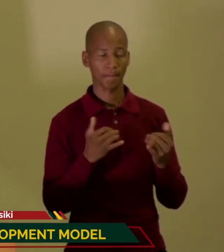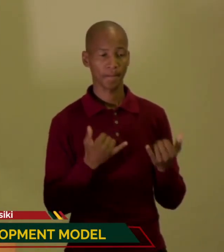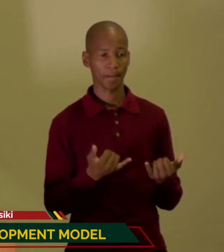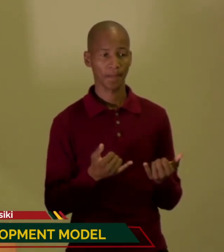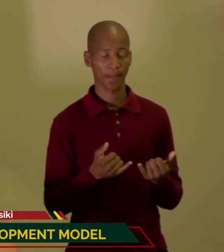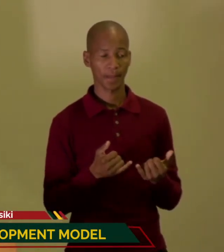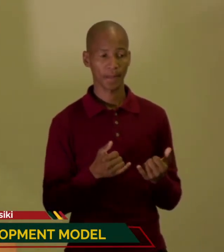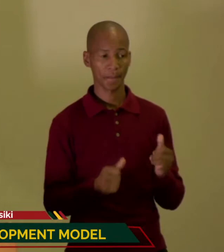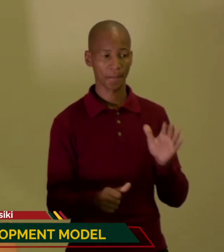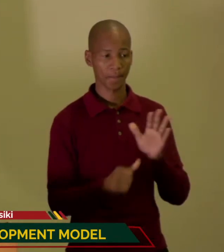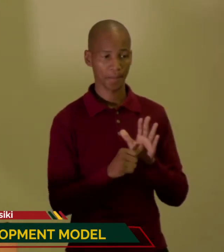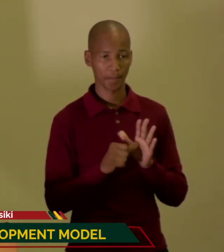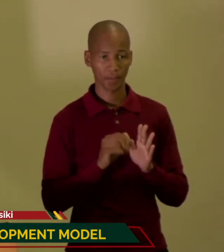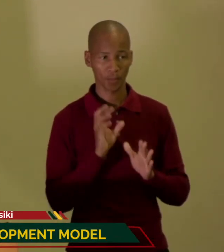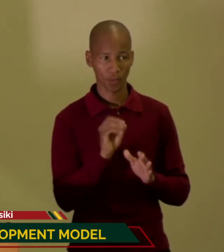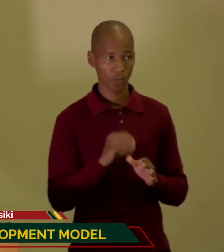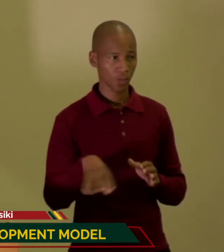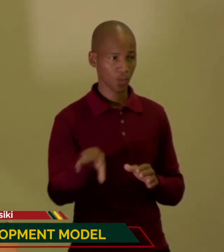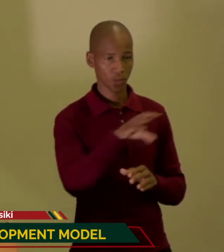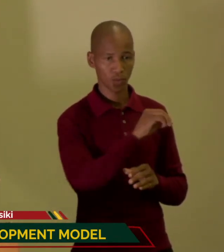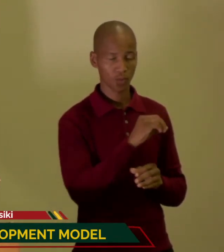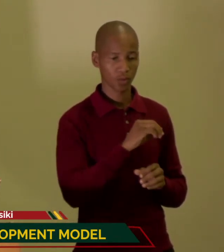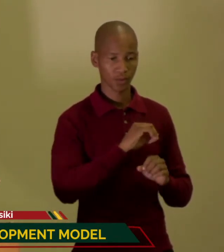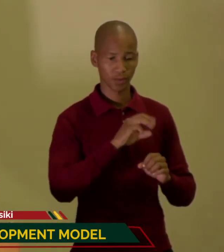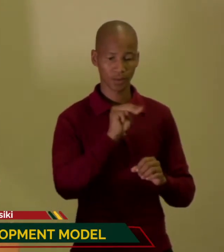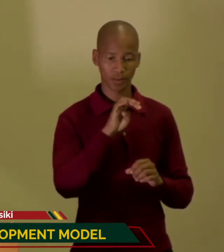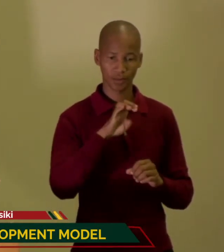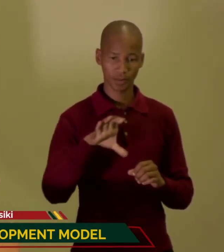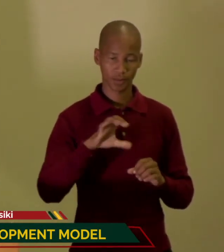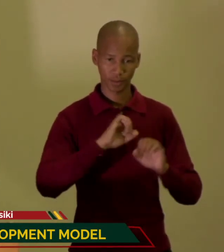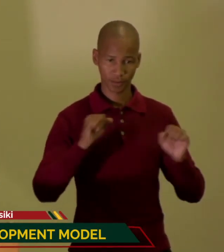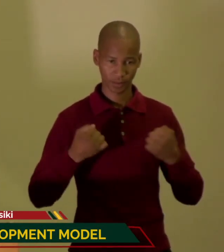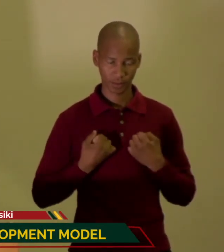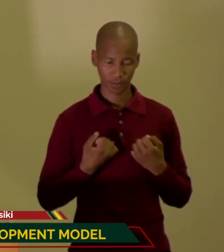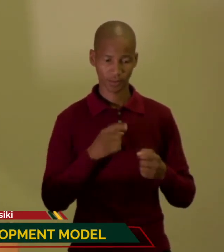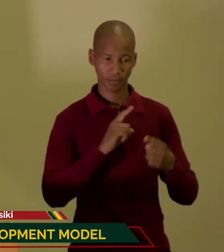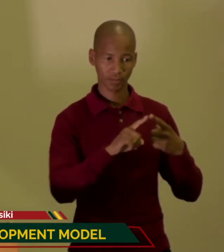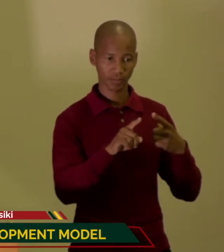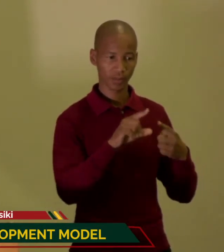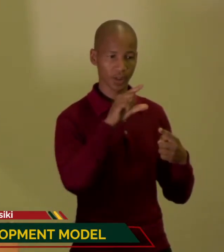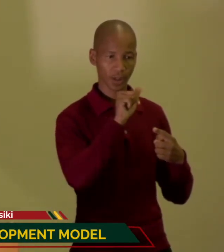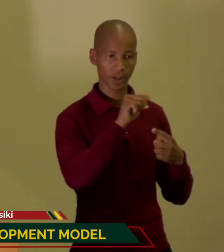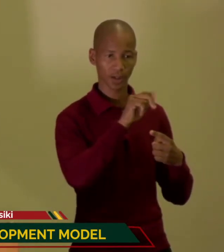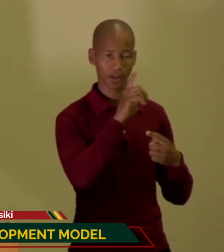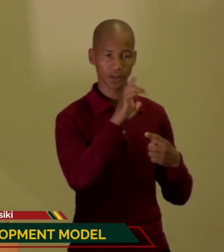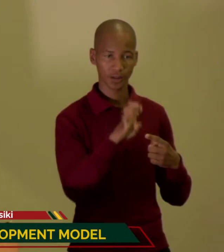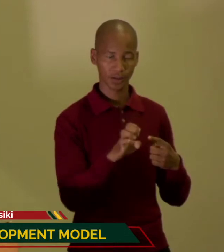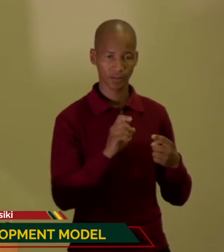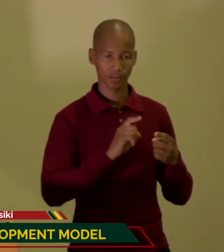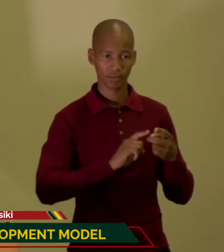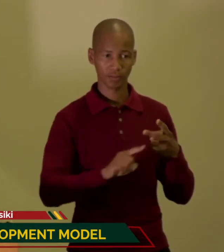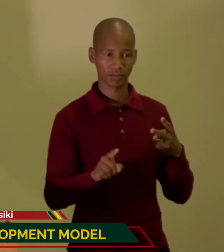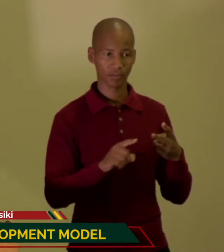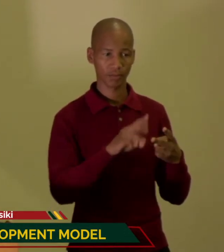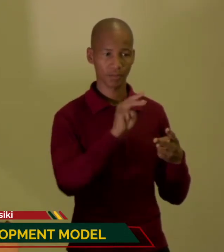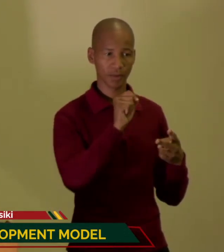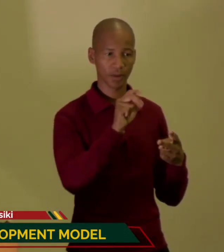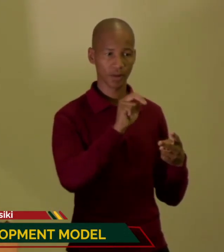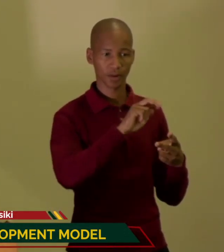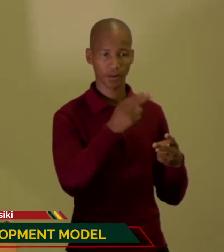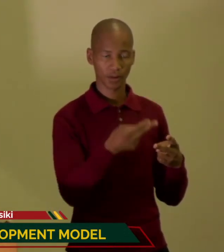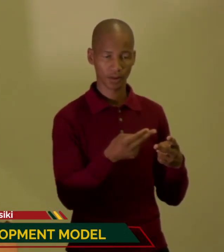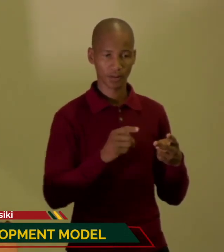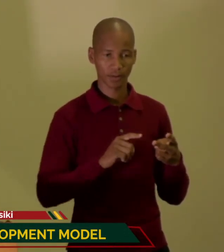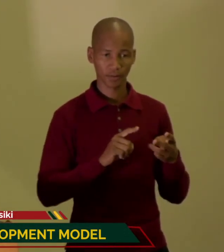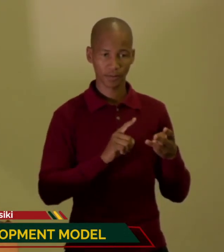MECs. We have MEC Garden. We have MEC Math, we